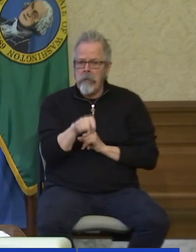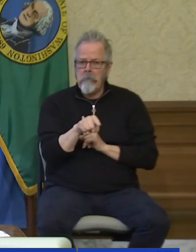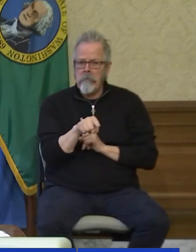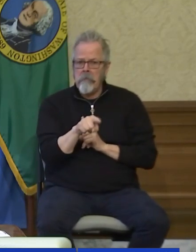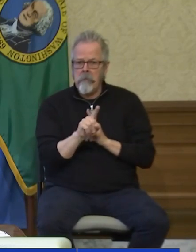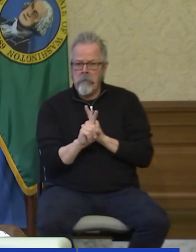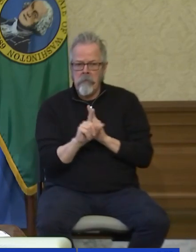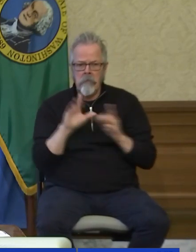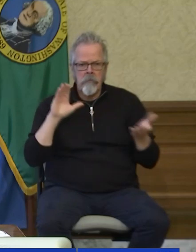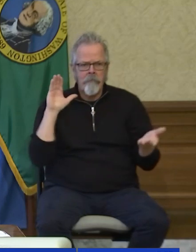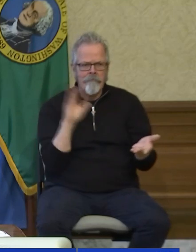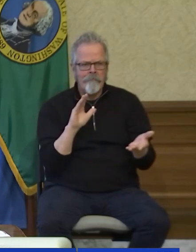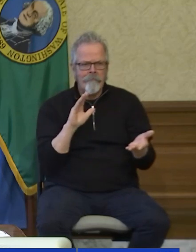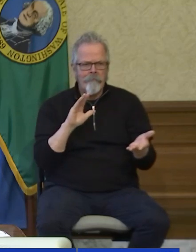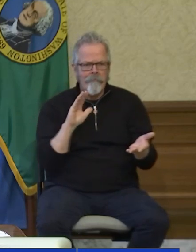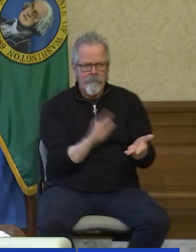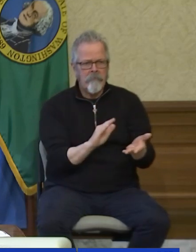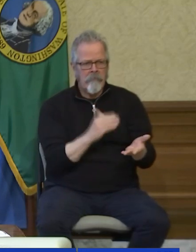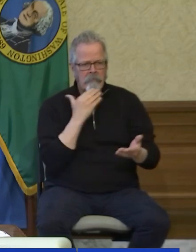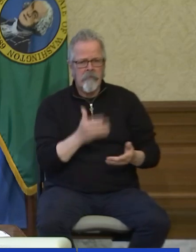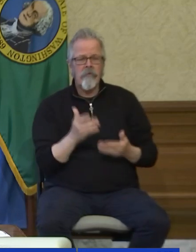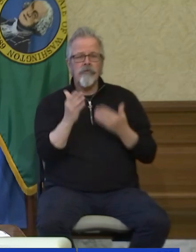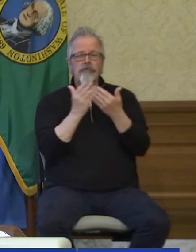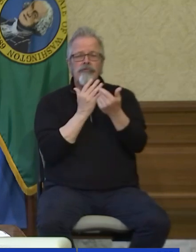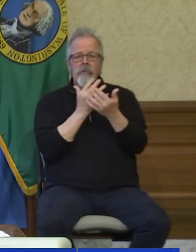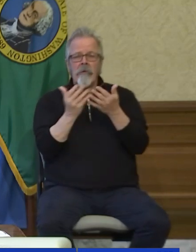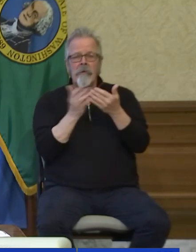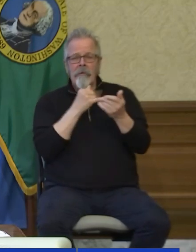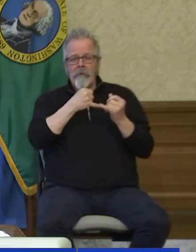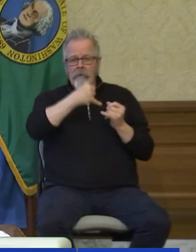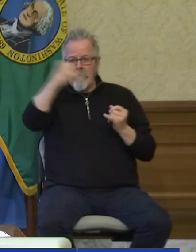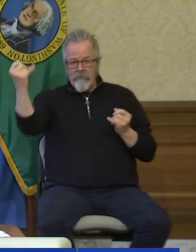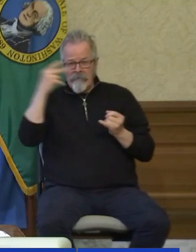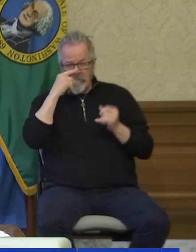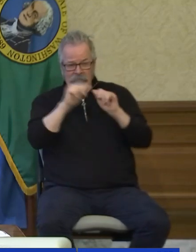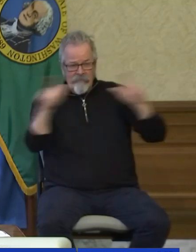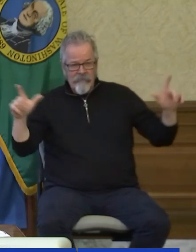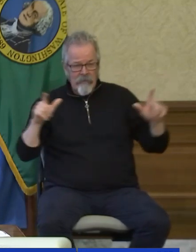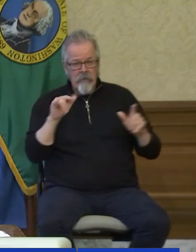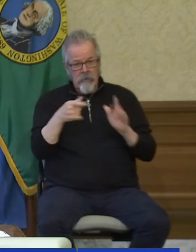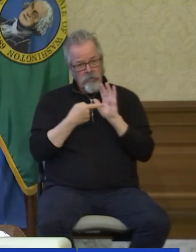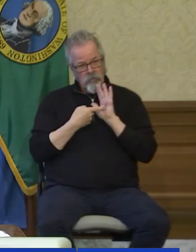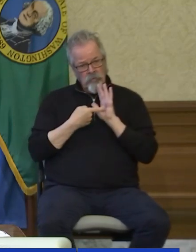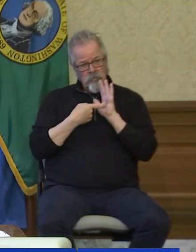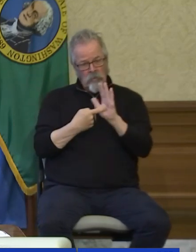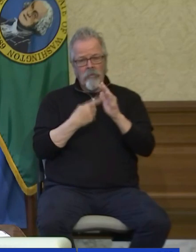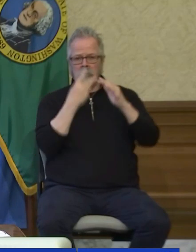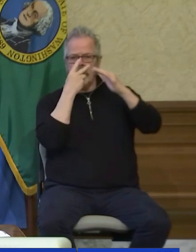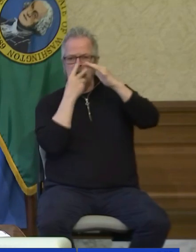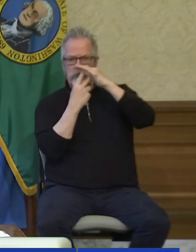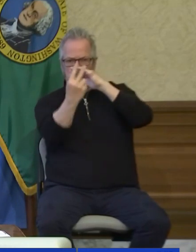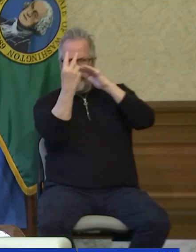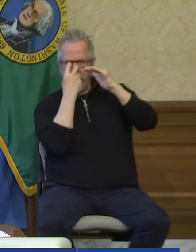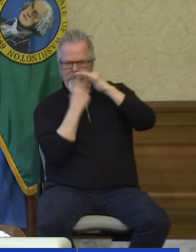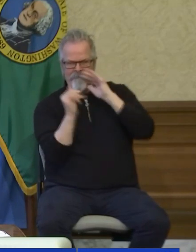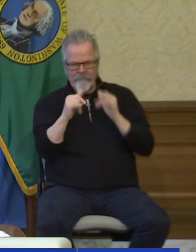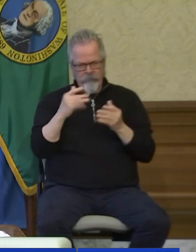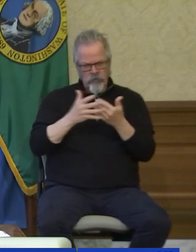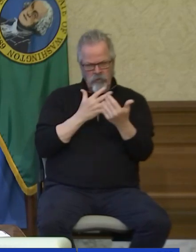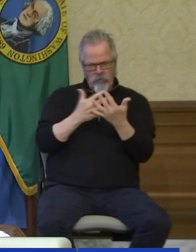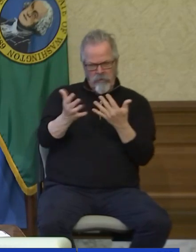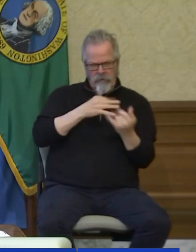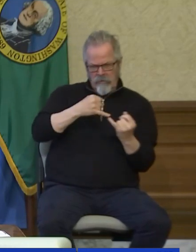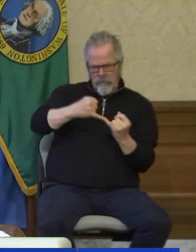abandon our social distancing efforts today. That is a dangerous increase in fatalities.